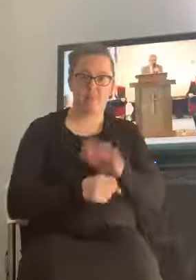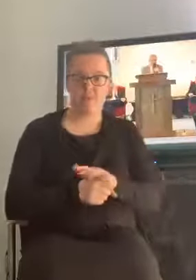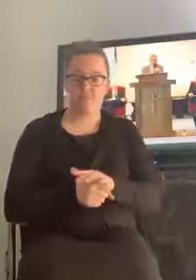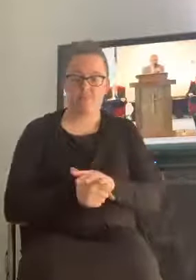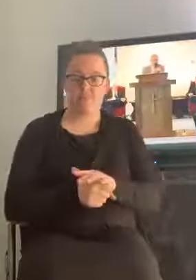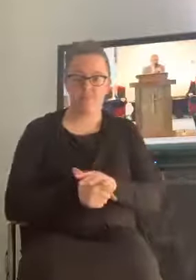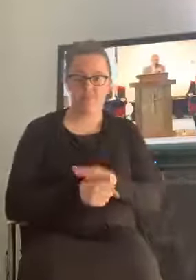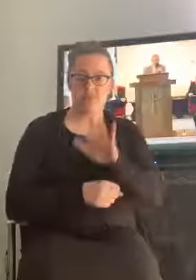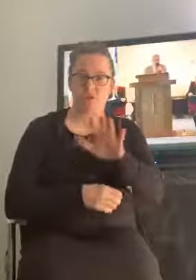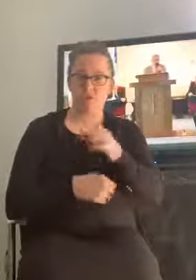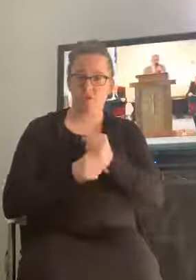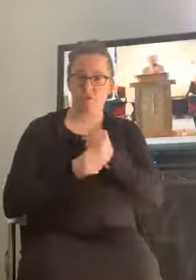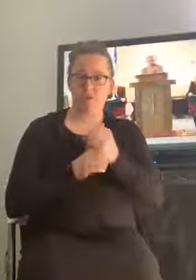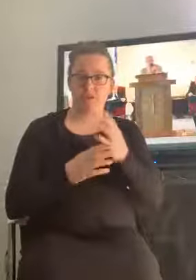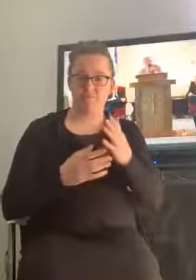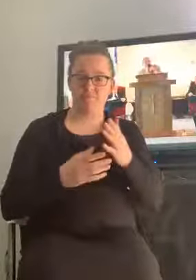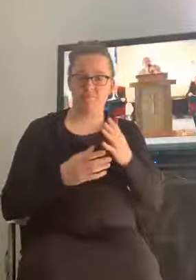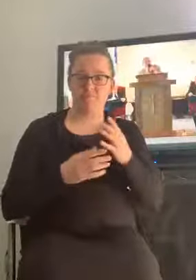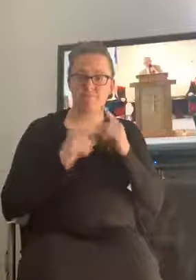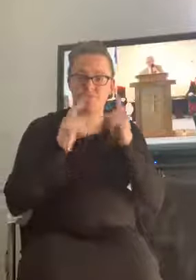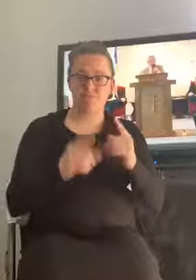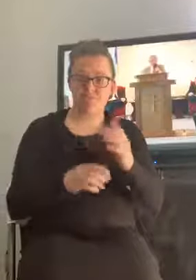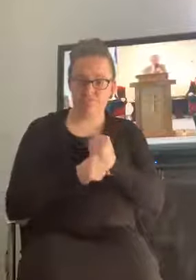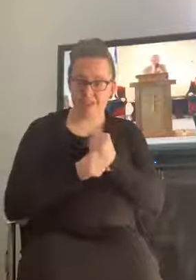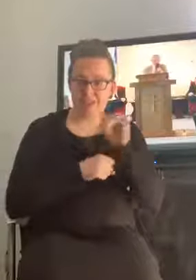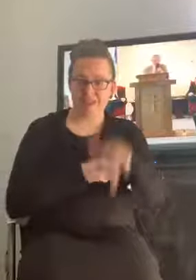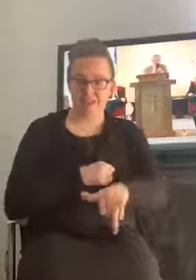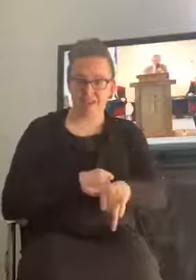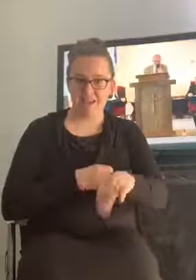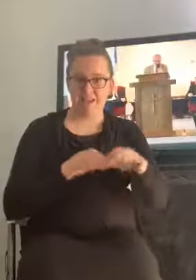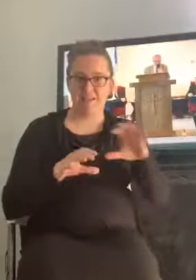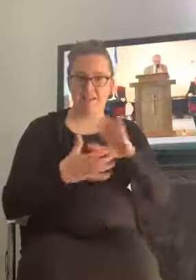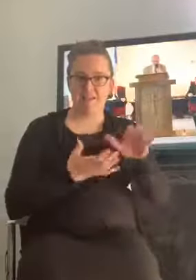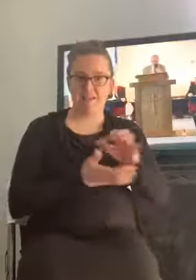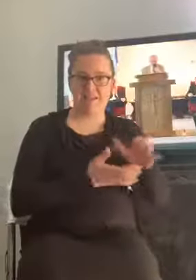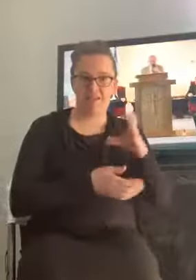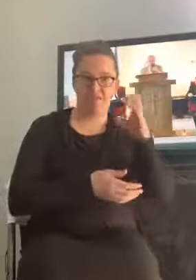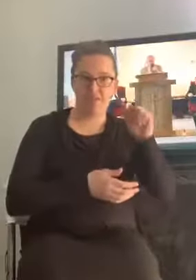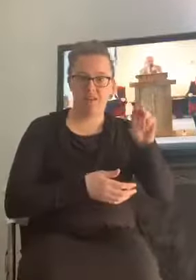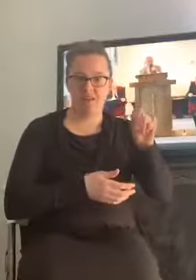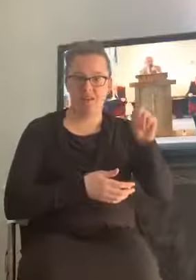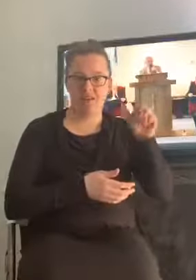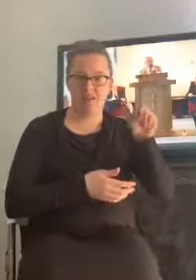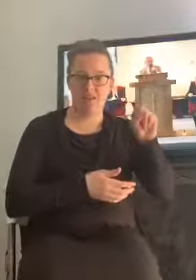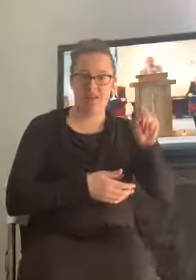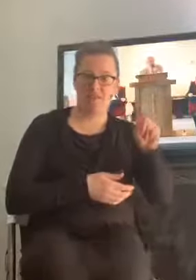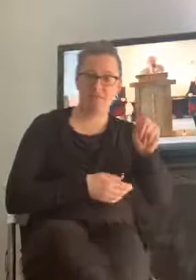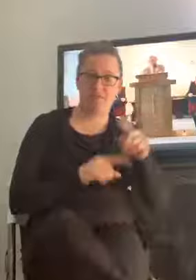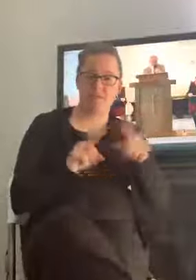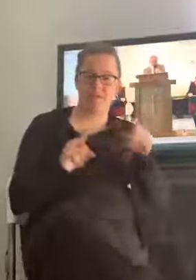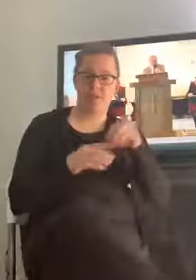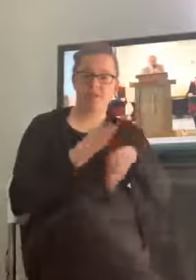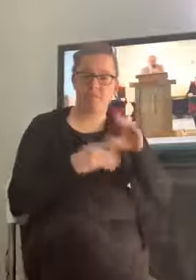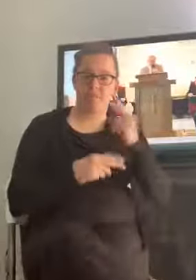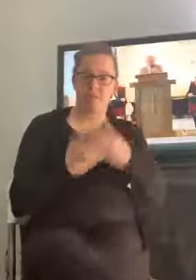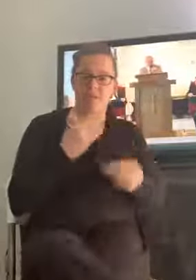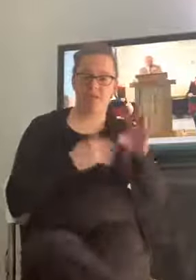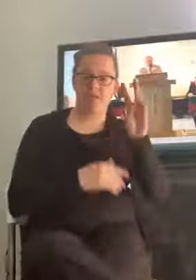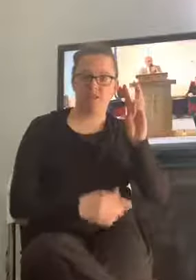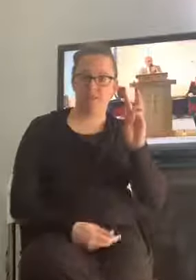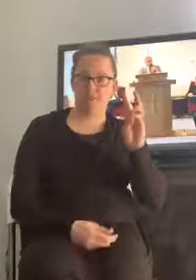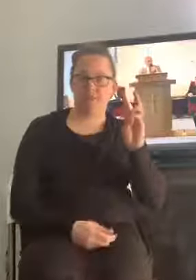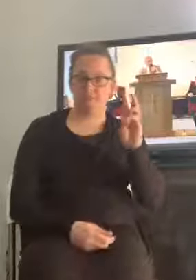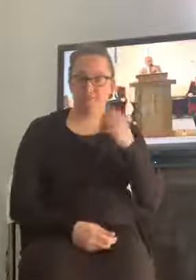inherit that land of promise. You're going to inherit the land of Canaan. But in verse number 6,